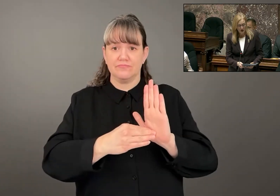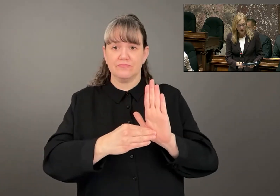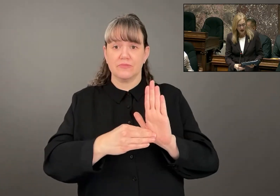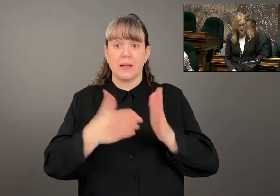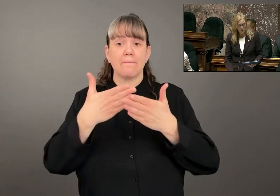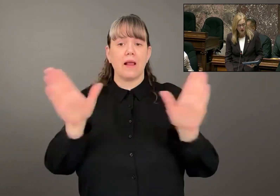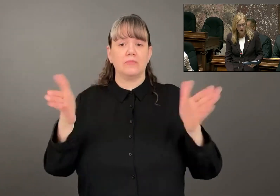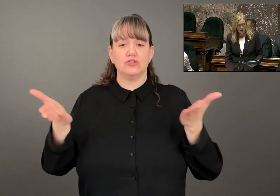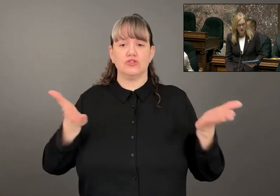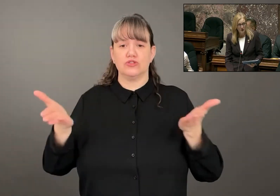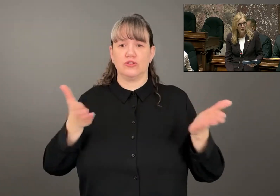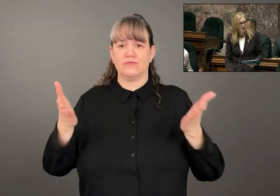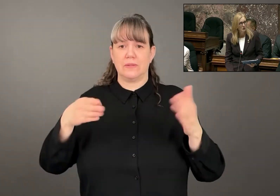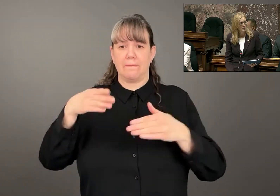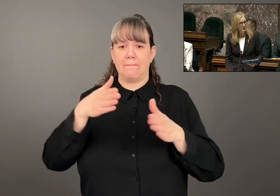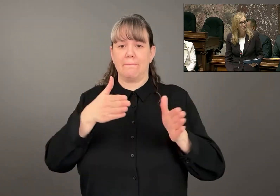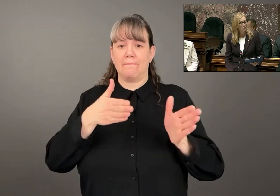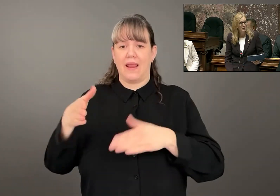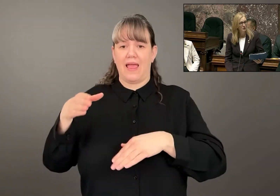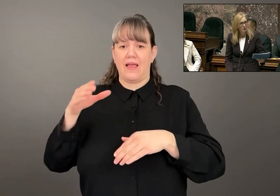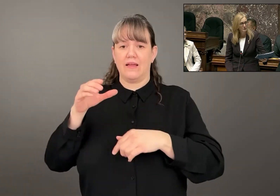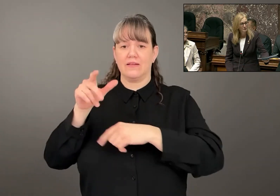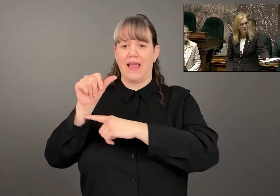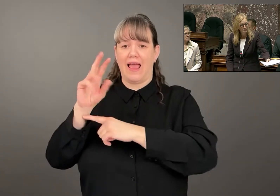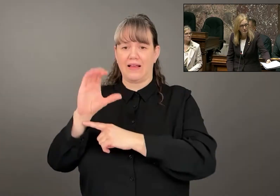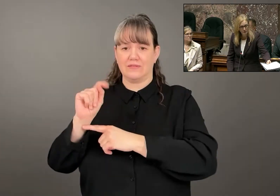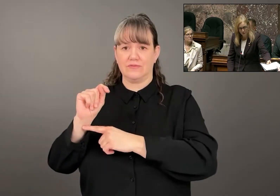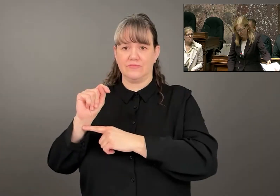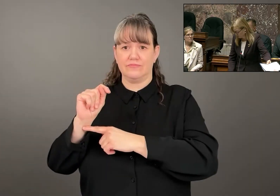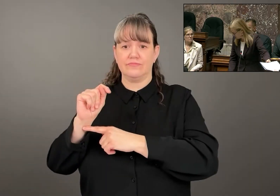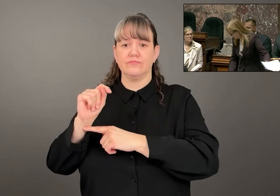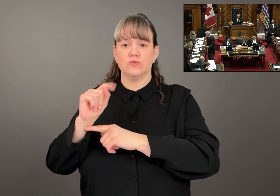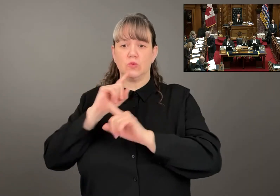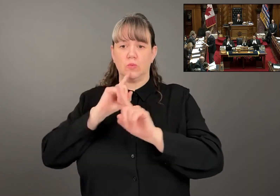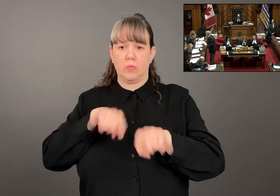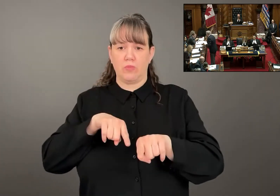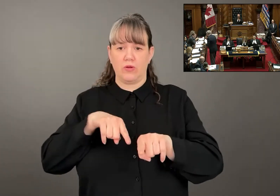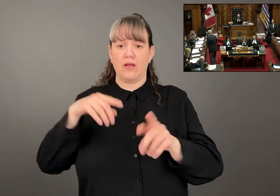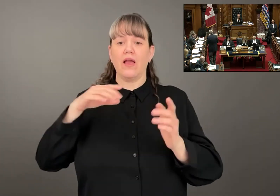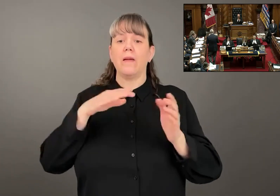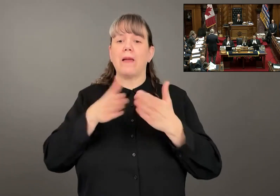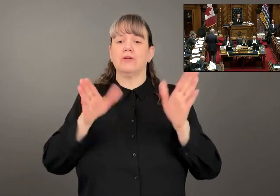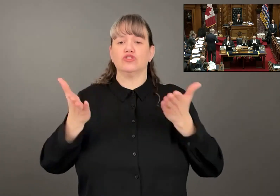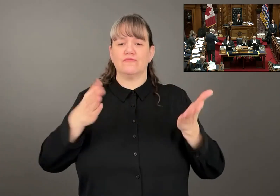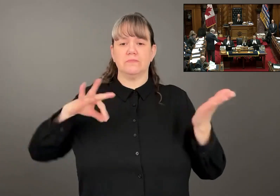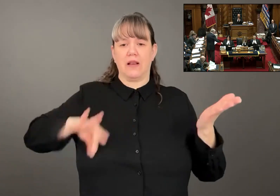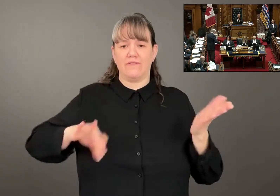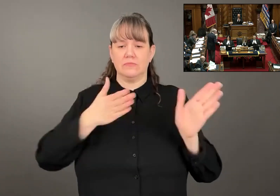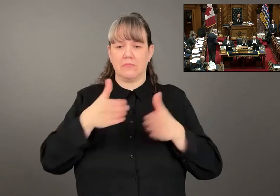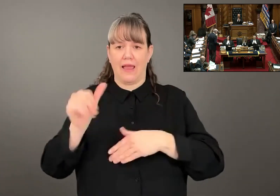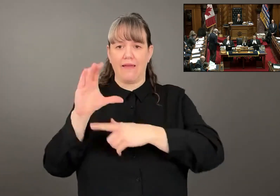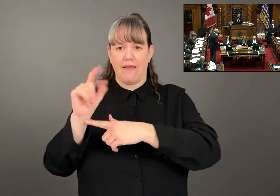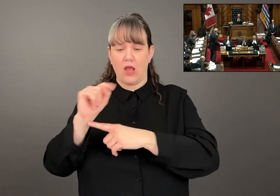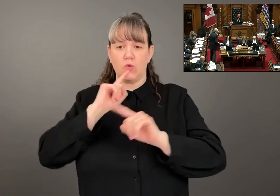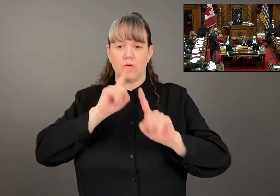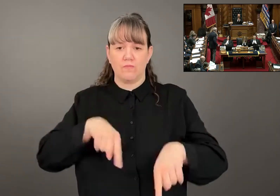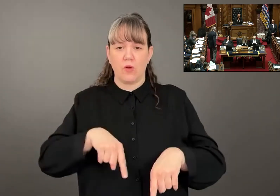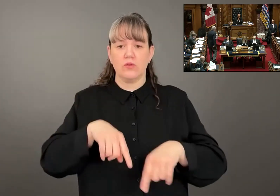year ended March 31st, 2024. Minister of Social Development and Poverty